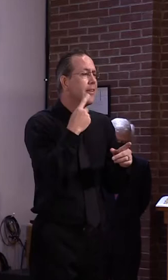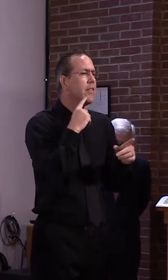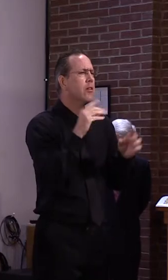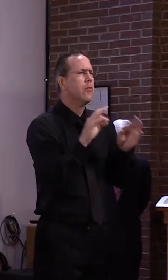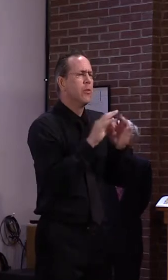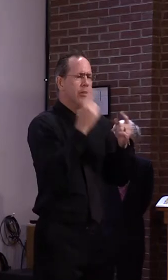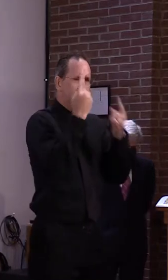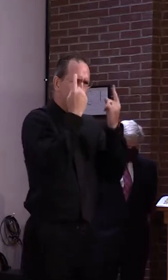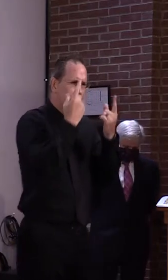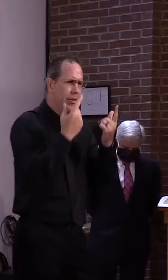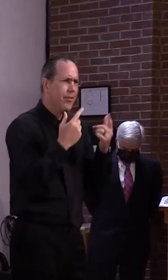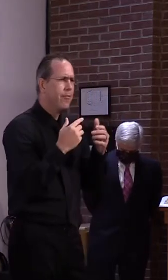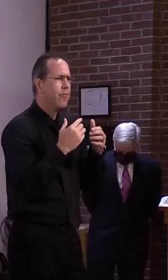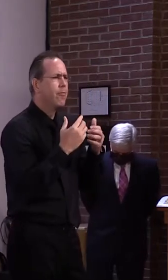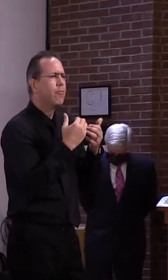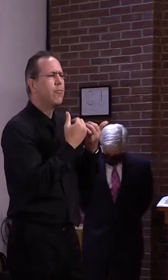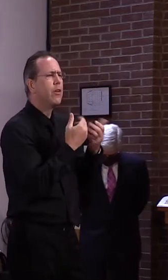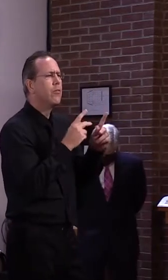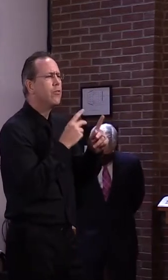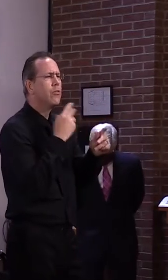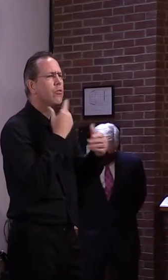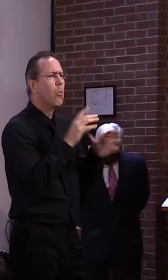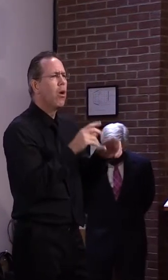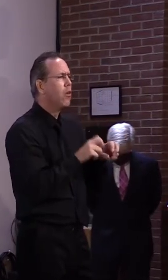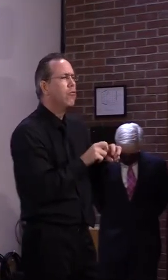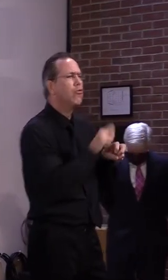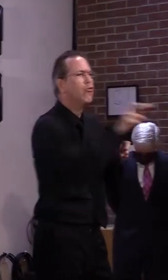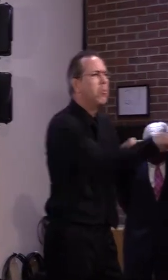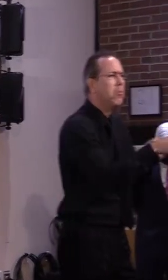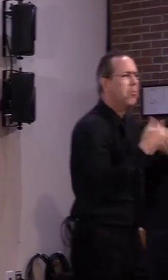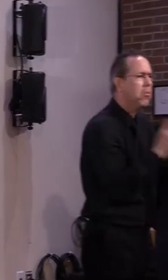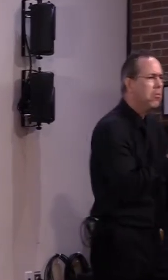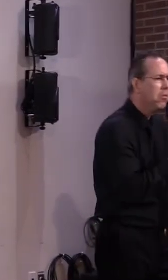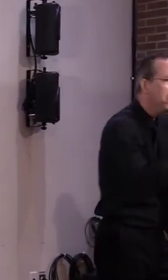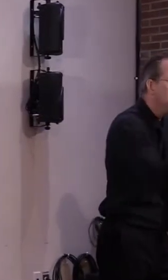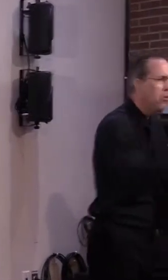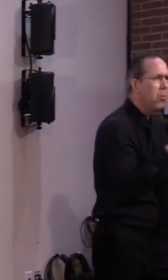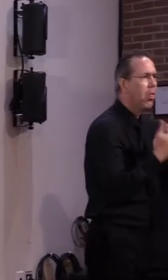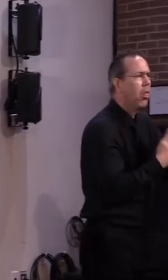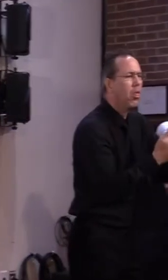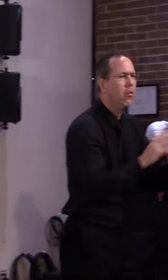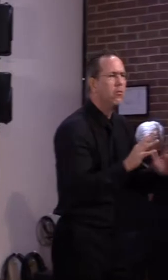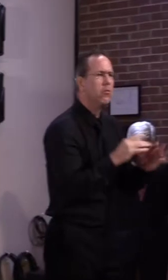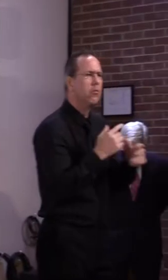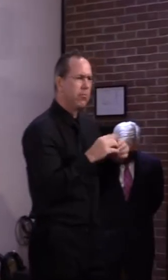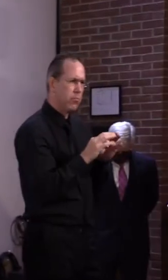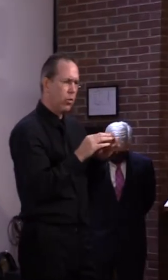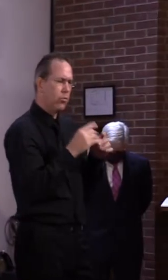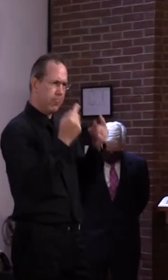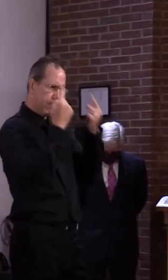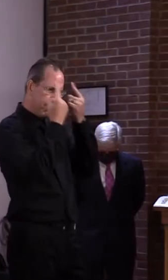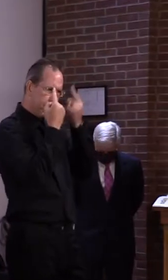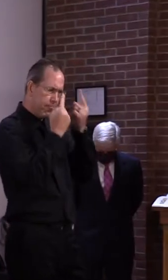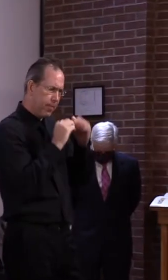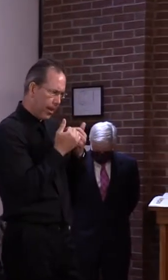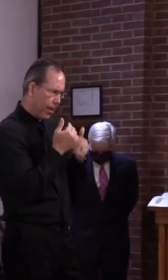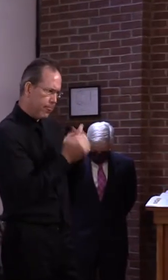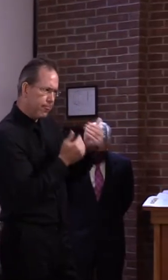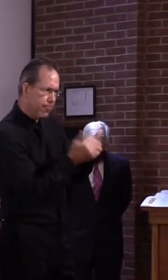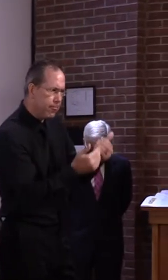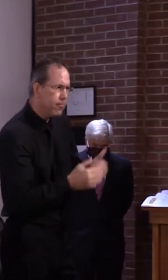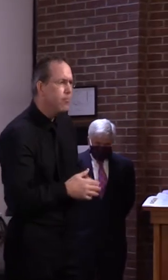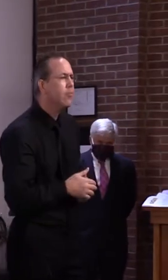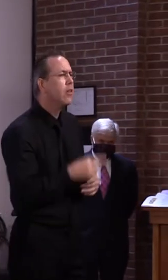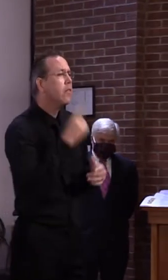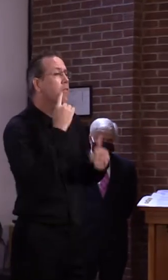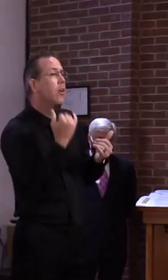more testing rigor, to be honest. Right now, I'd rather feel a little more comforted by trying to pick up most